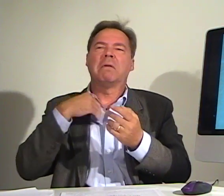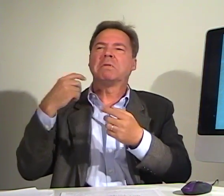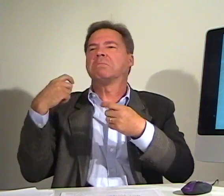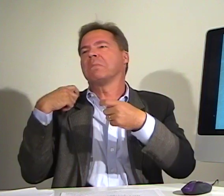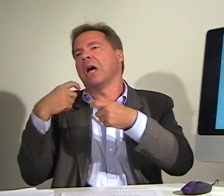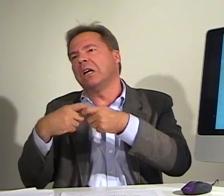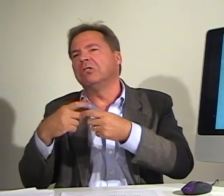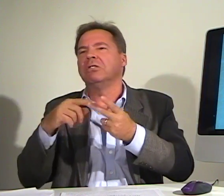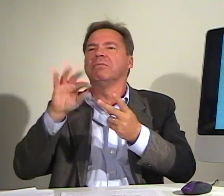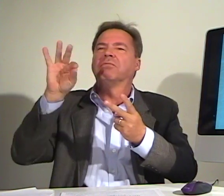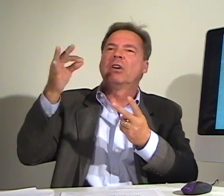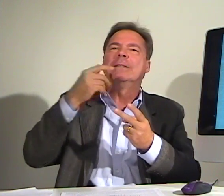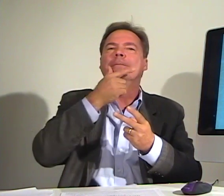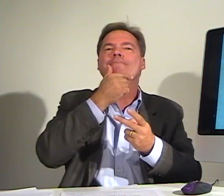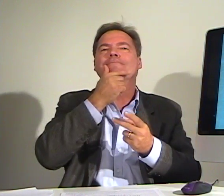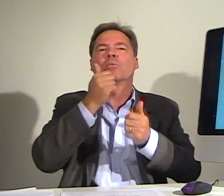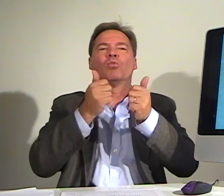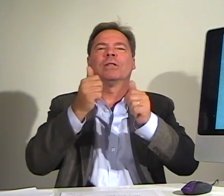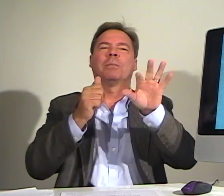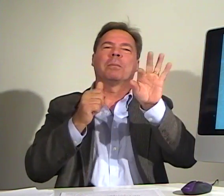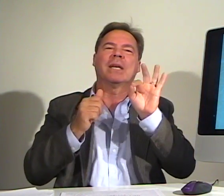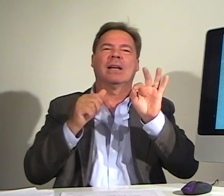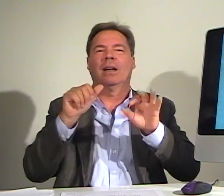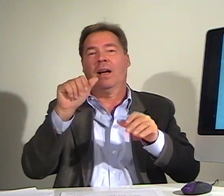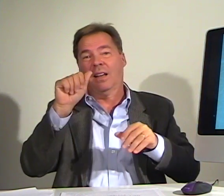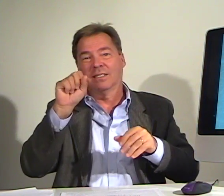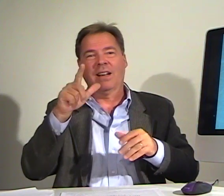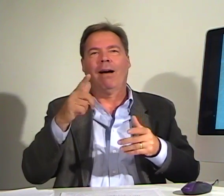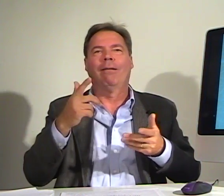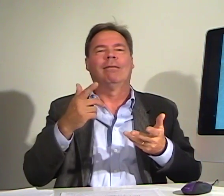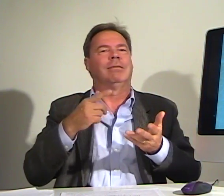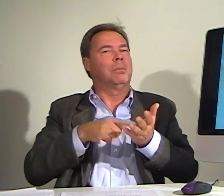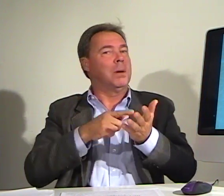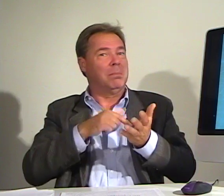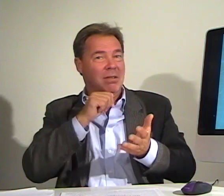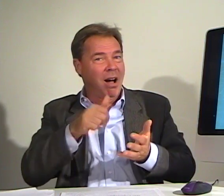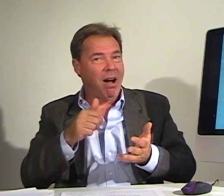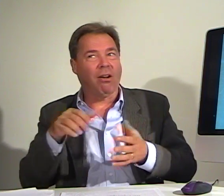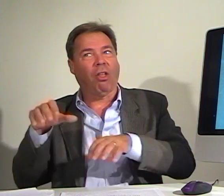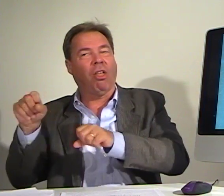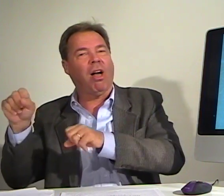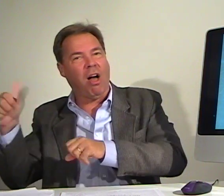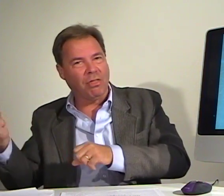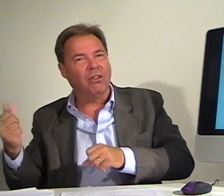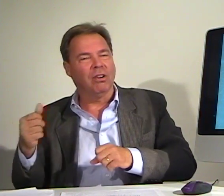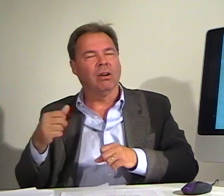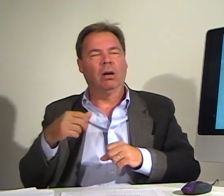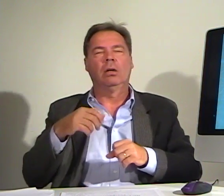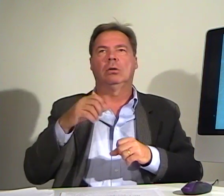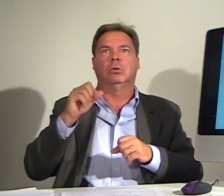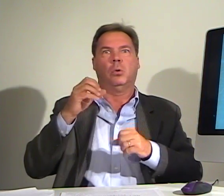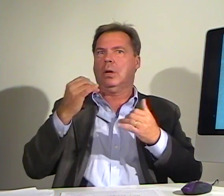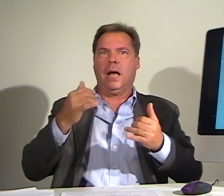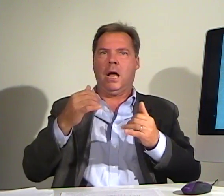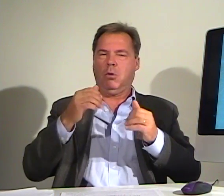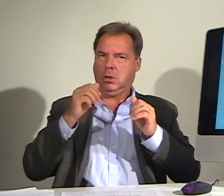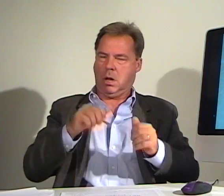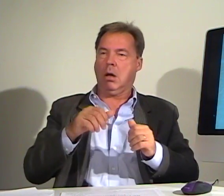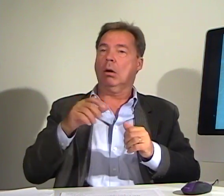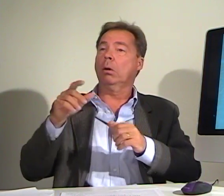not just as a foreign language option alongside Spanish or French, where they would choose a language over the other.